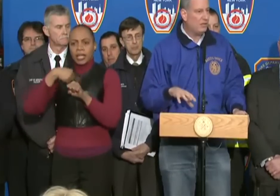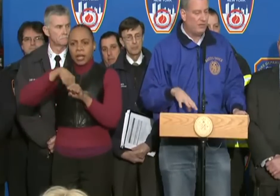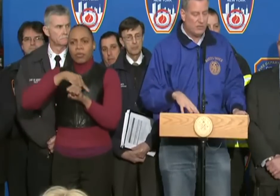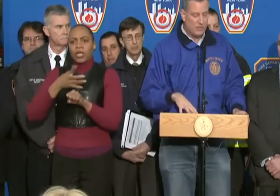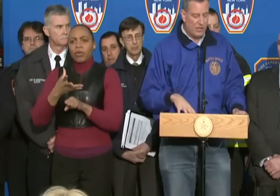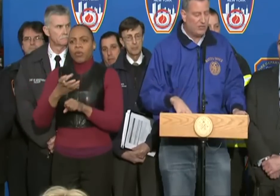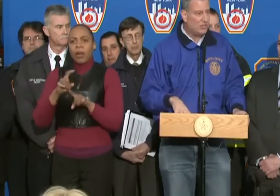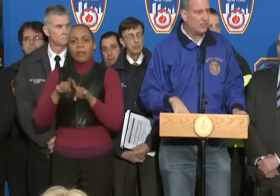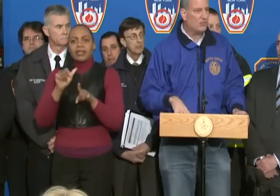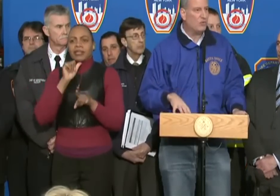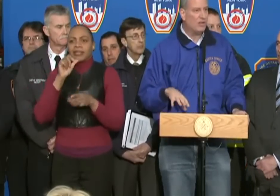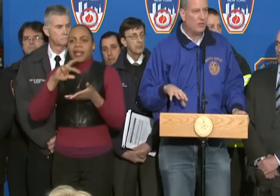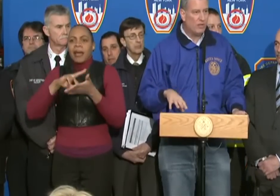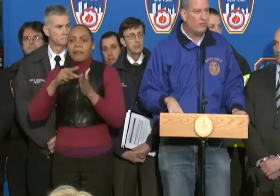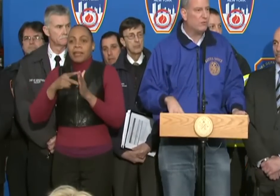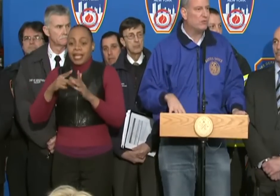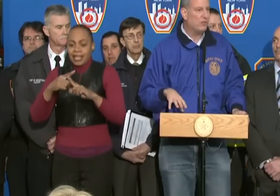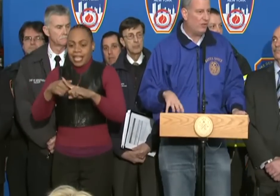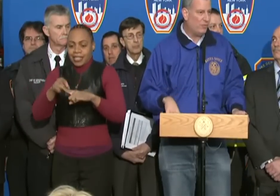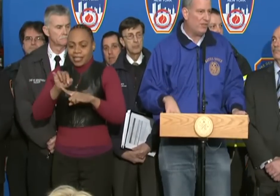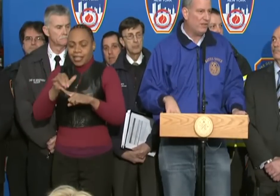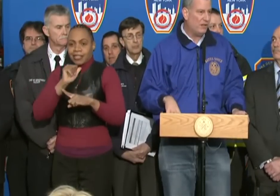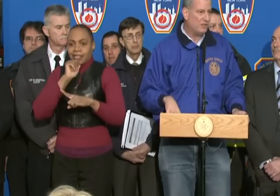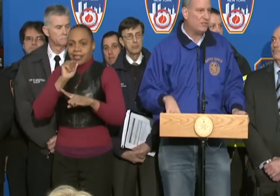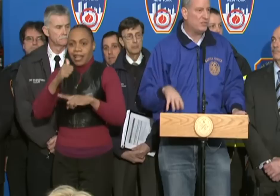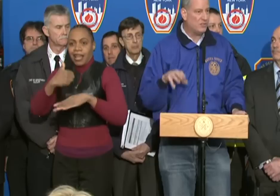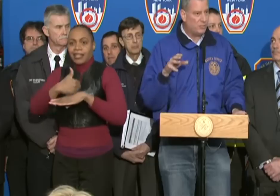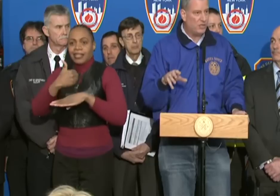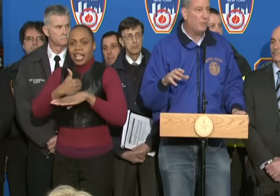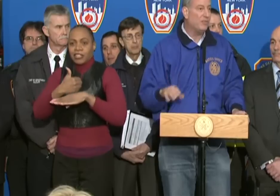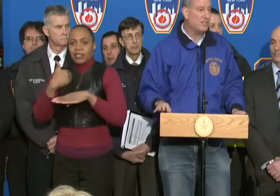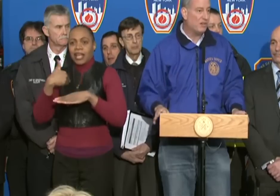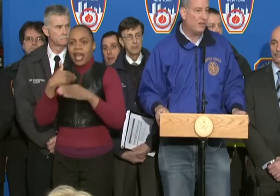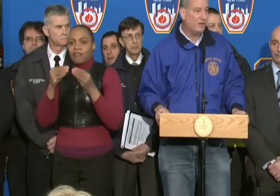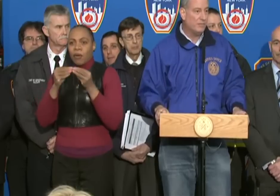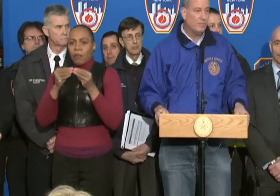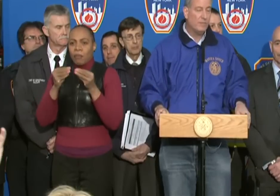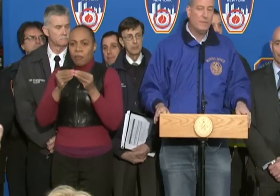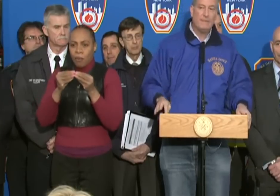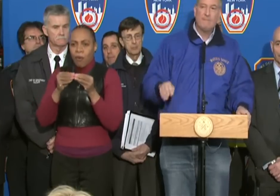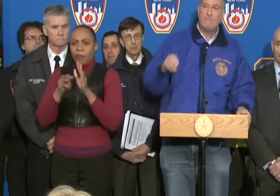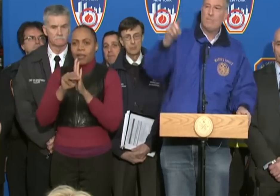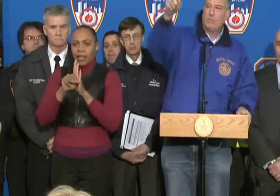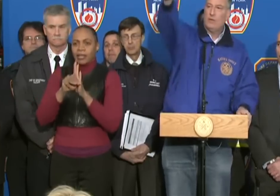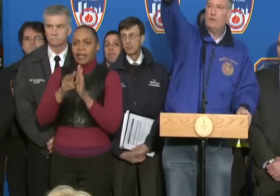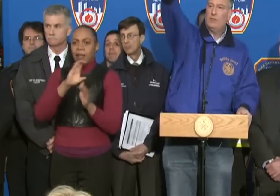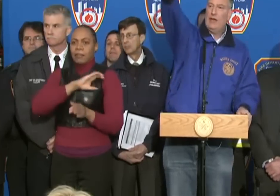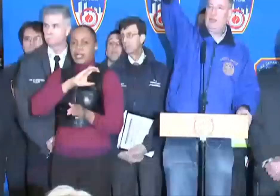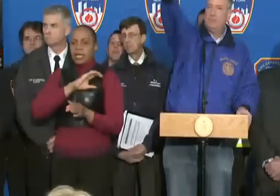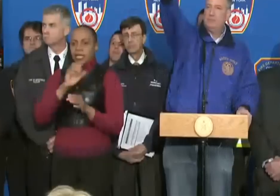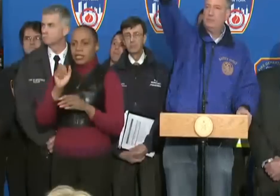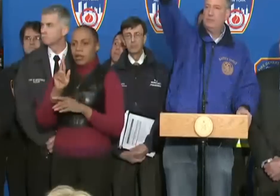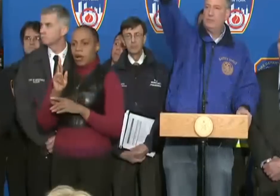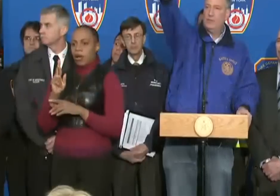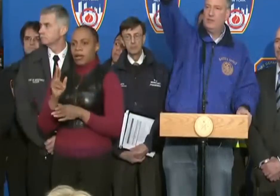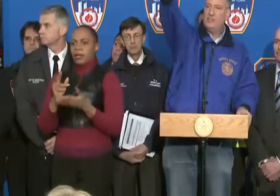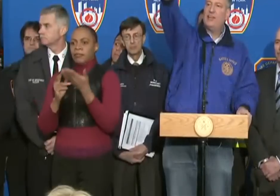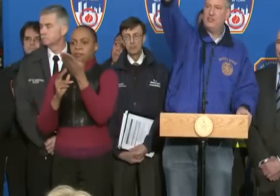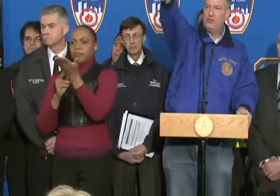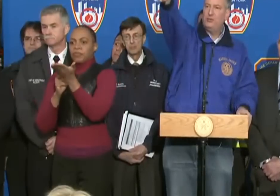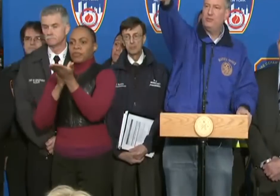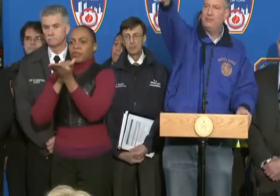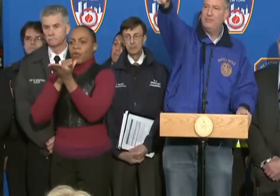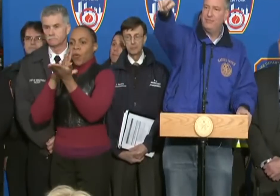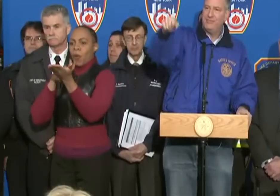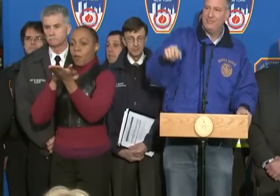those if there's a dangerous intersection, we're not going to reinforce with other methodologies such as putting a police car there. In the back?